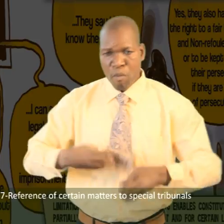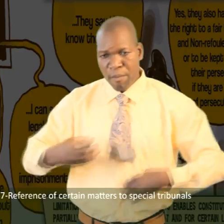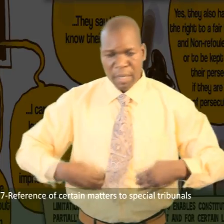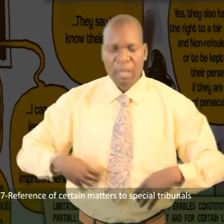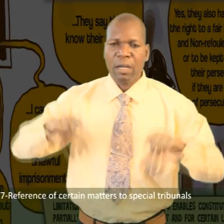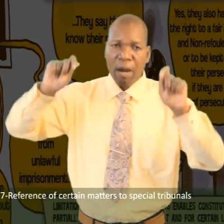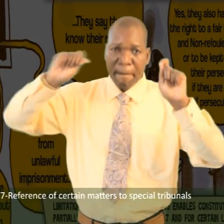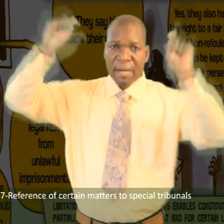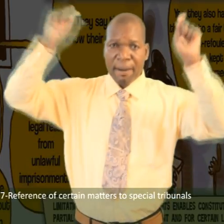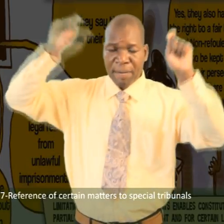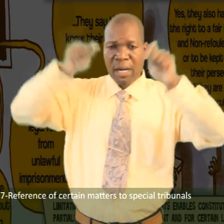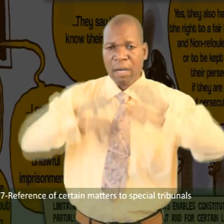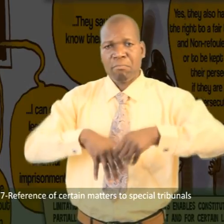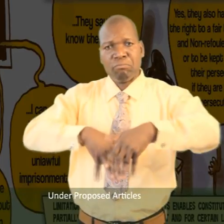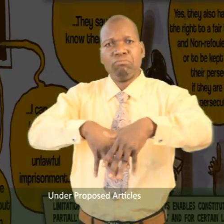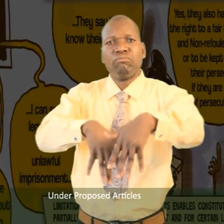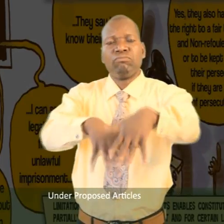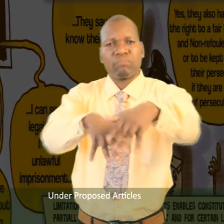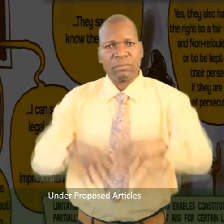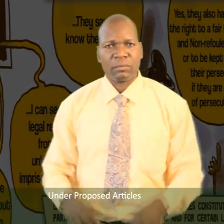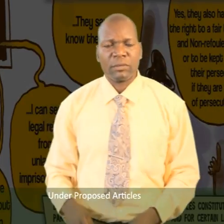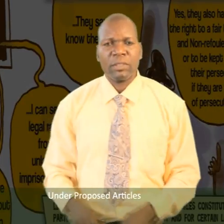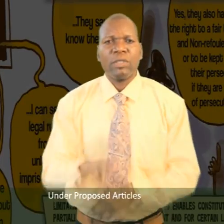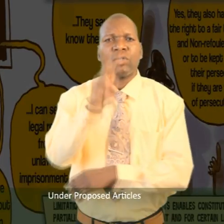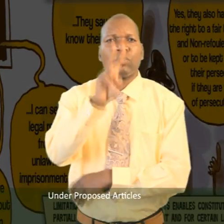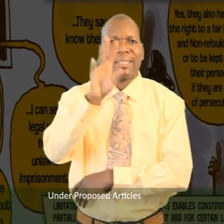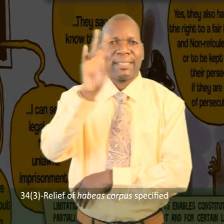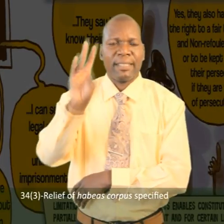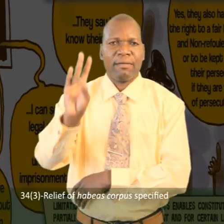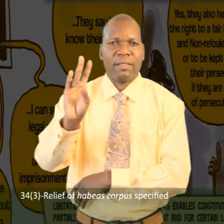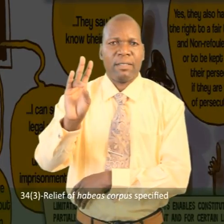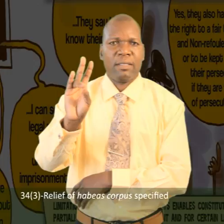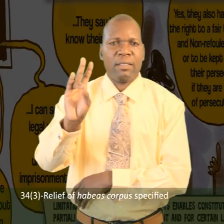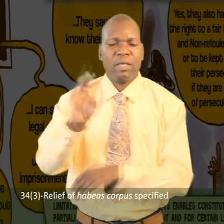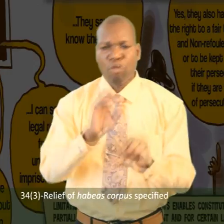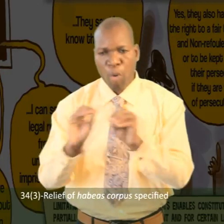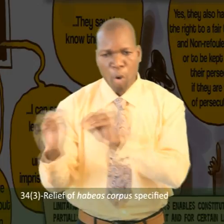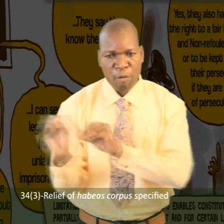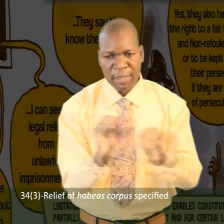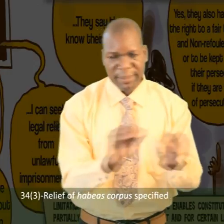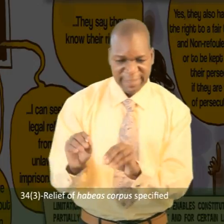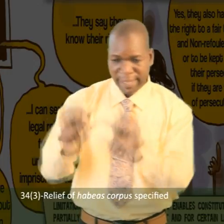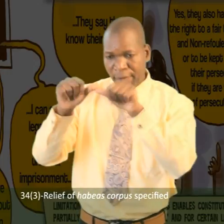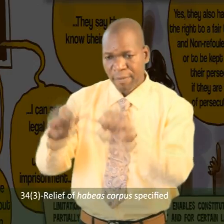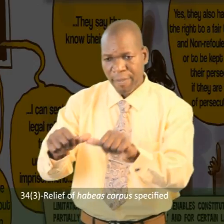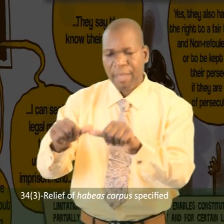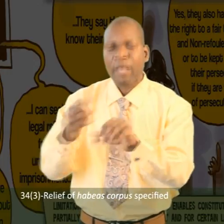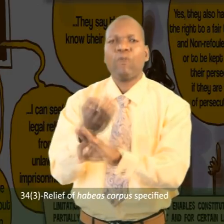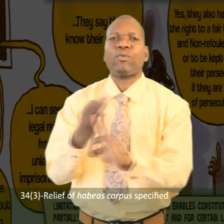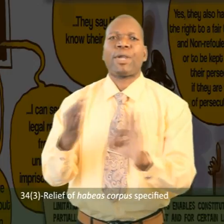special tribunals. Under proposed articles, 34, subsection 3, relief